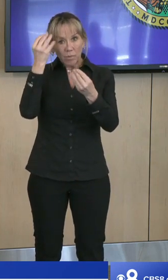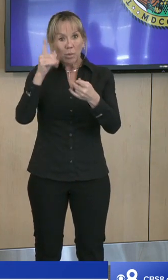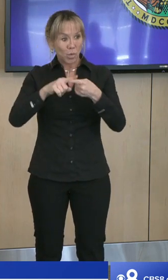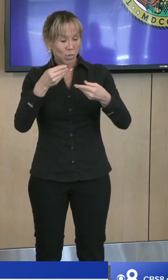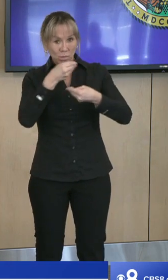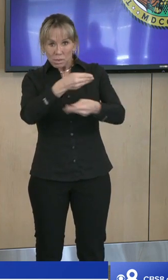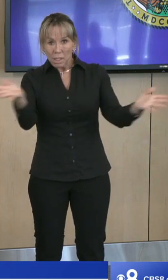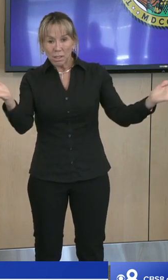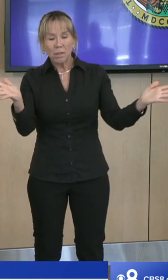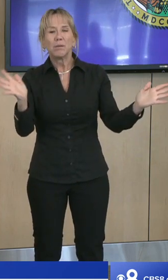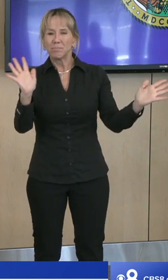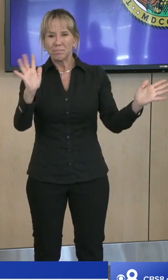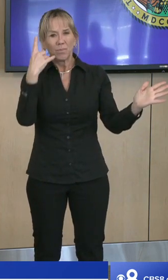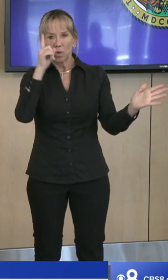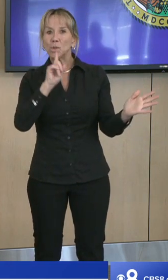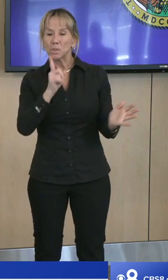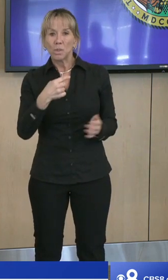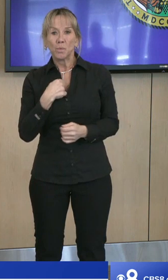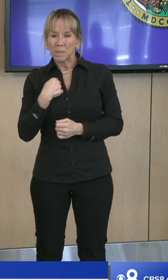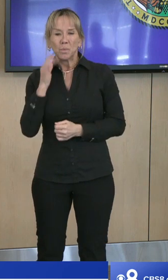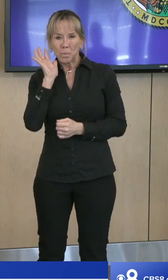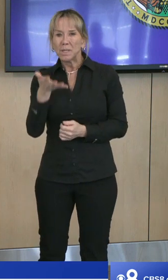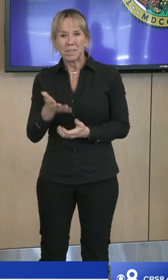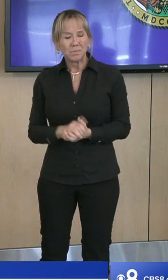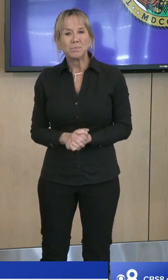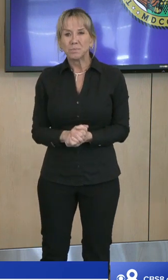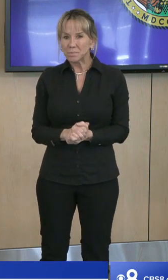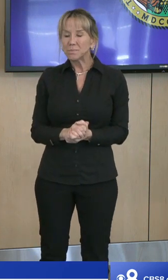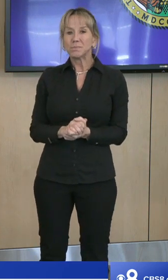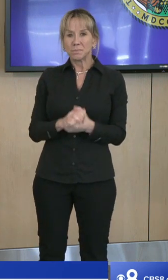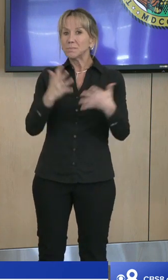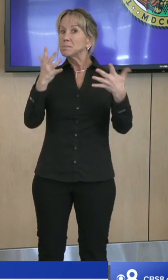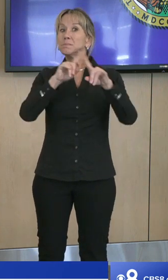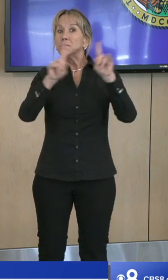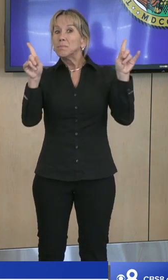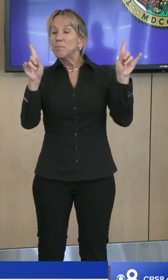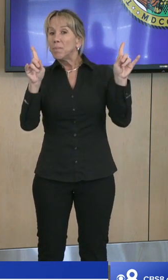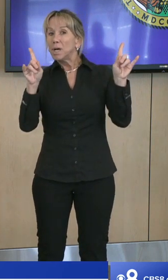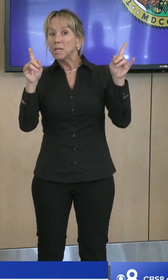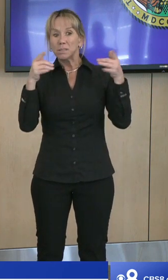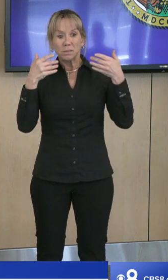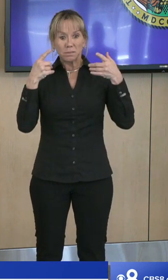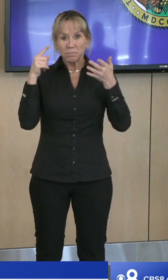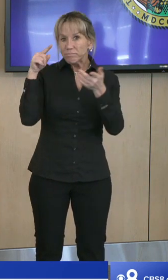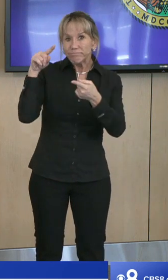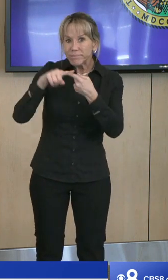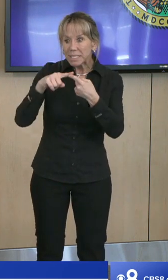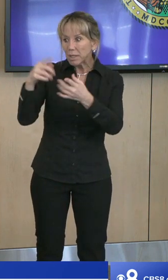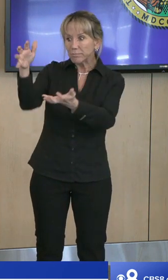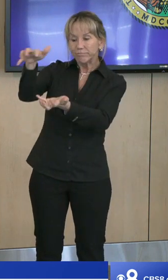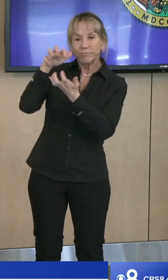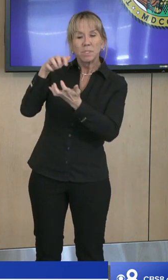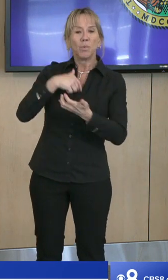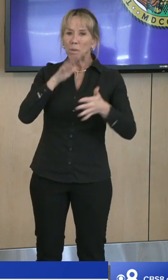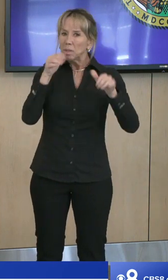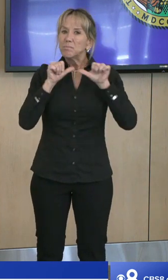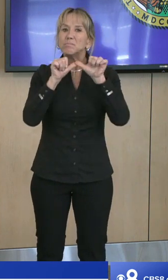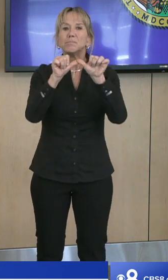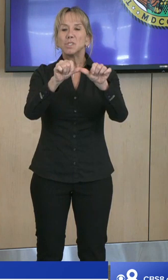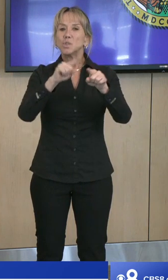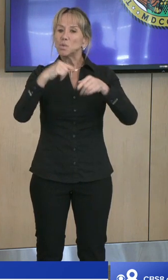before the public, we will indeed do that. But in the process, we will continue to plan. We will continue to implement our